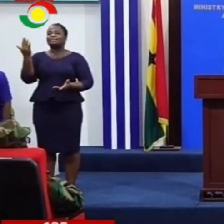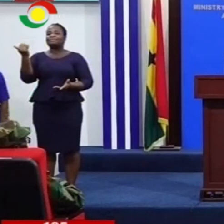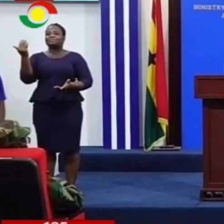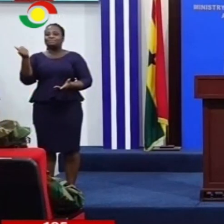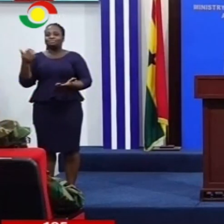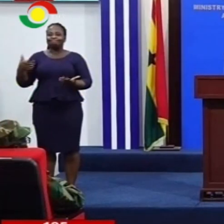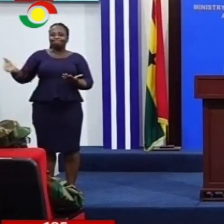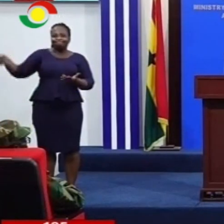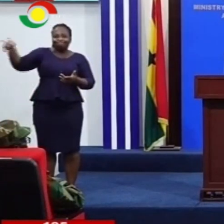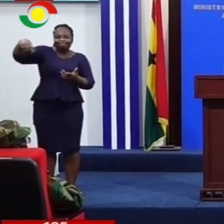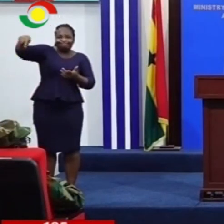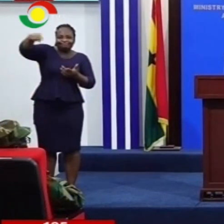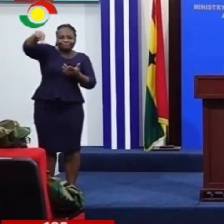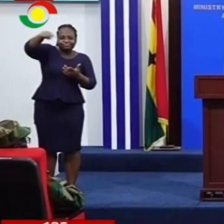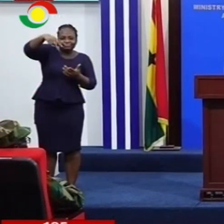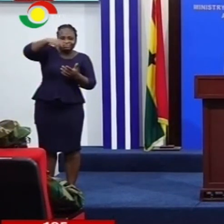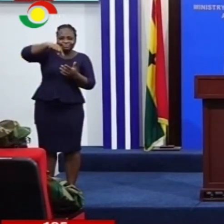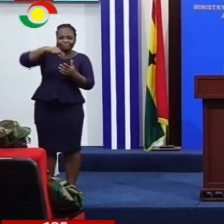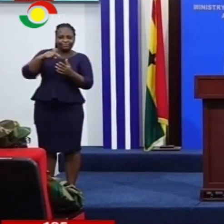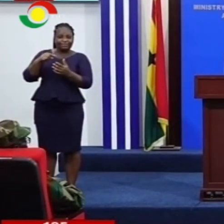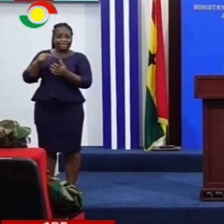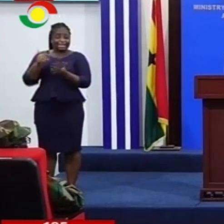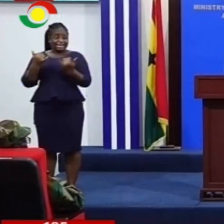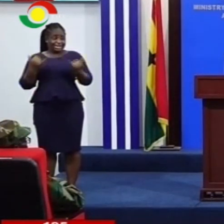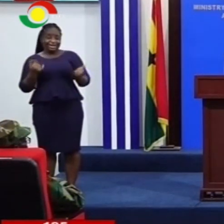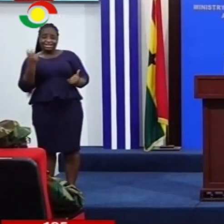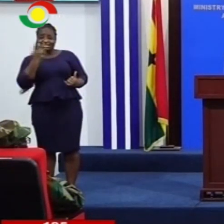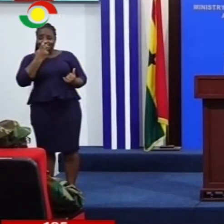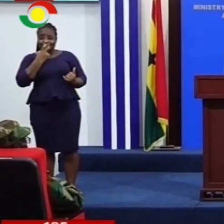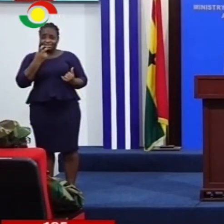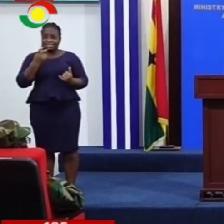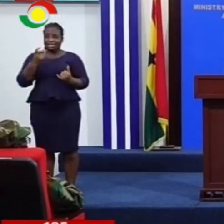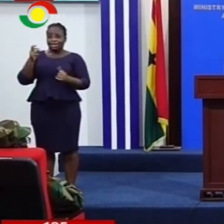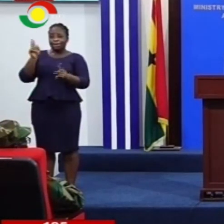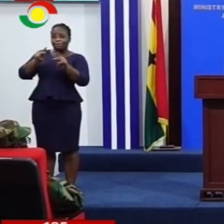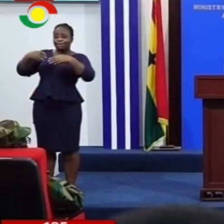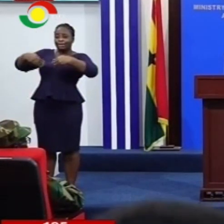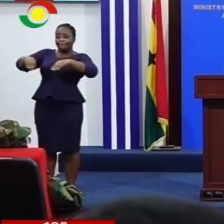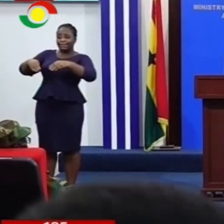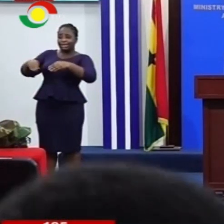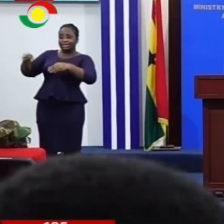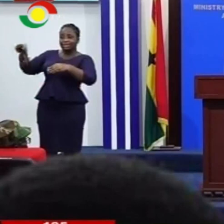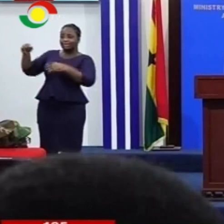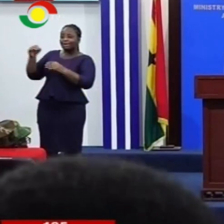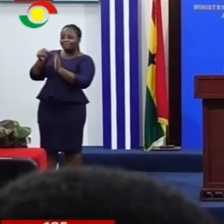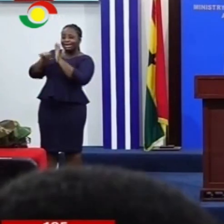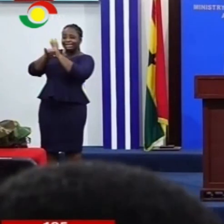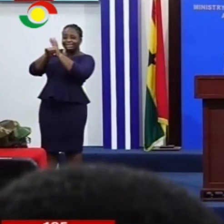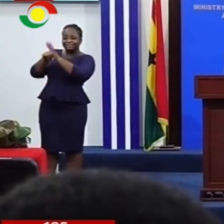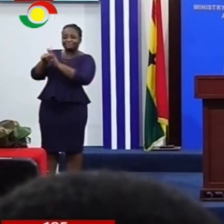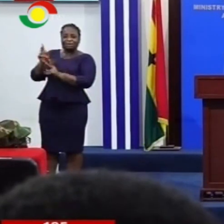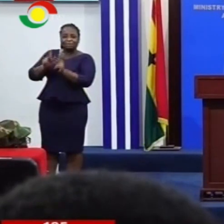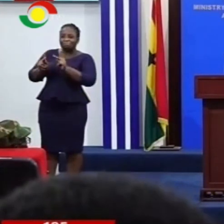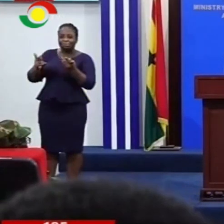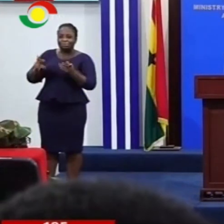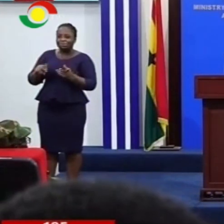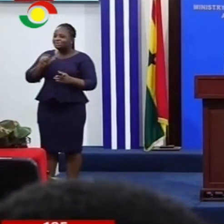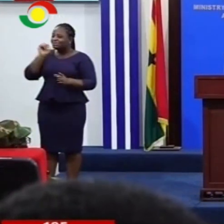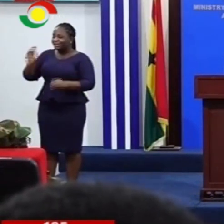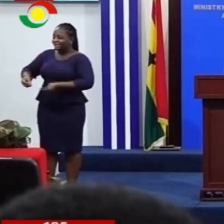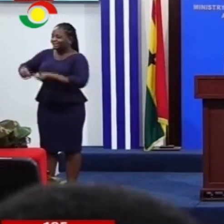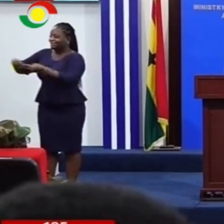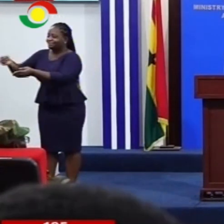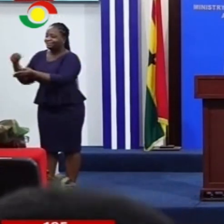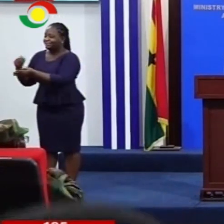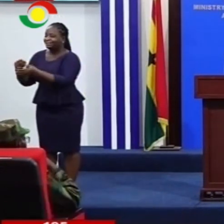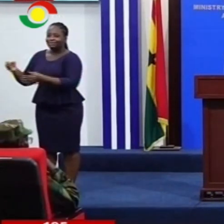you date if you want to walk her. Menyo kase ya agugulo shifu afrem da wa identify binom. Ye first nyama ne koma won keke ya kwa